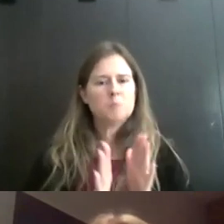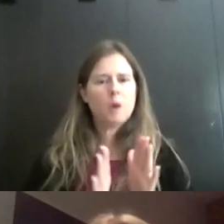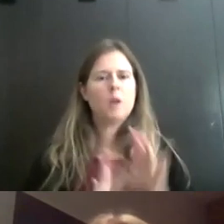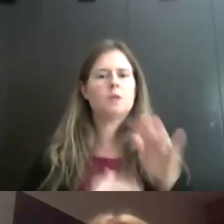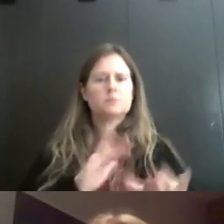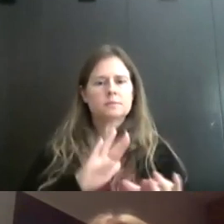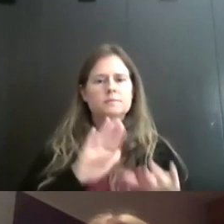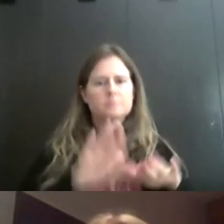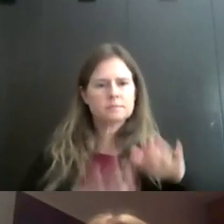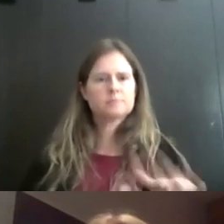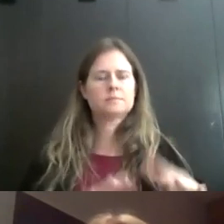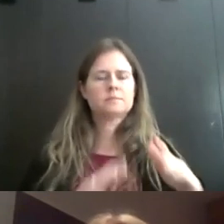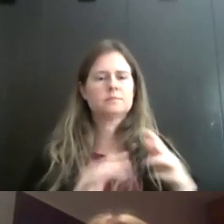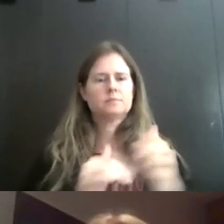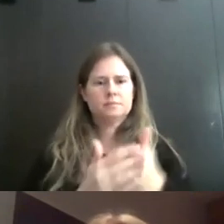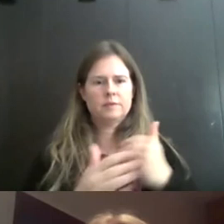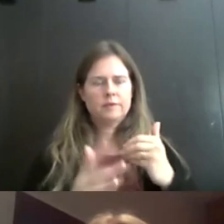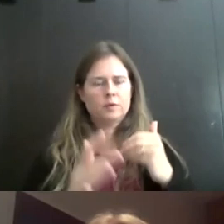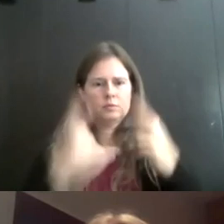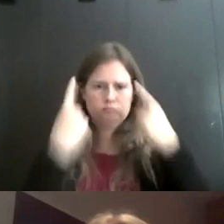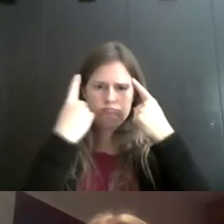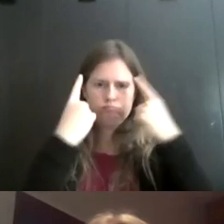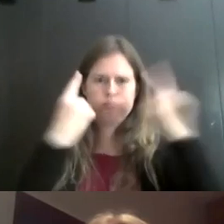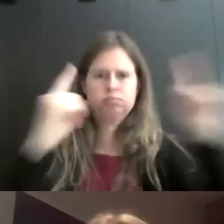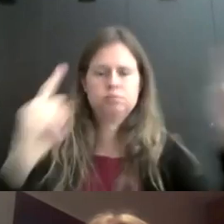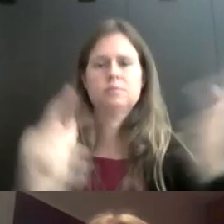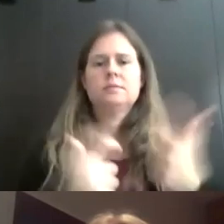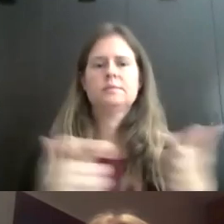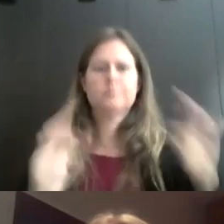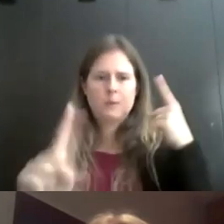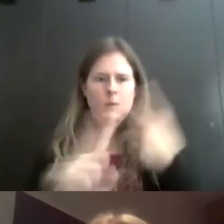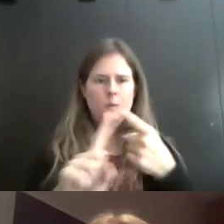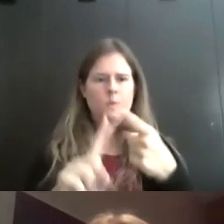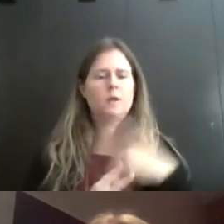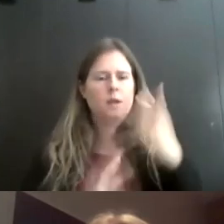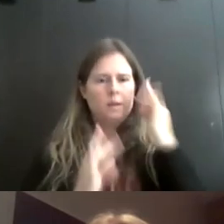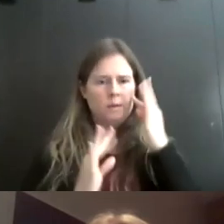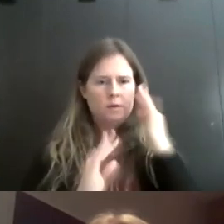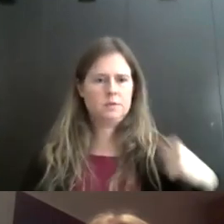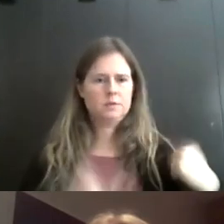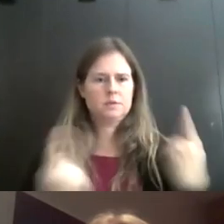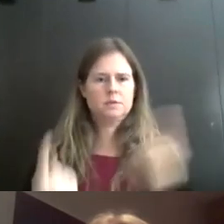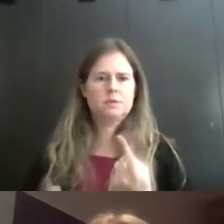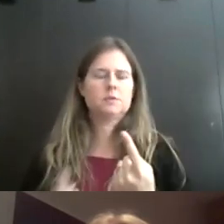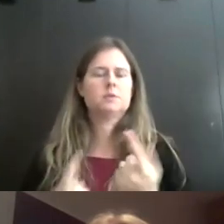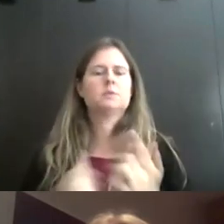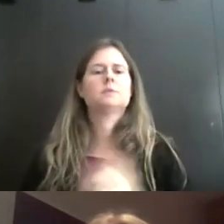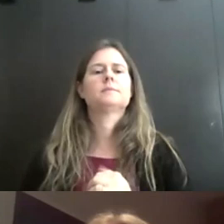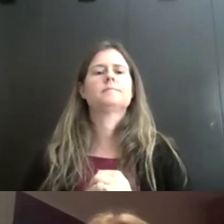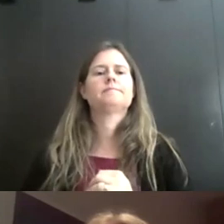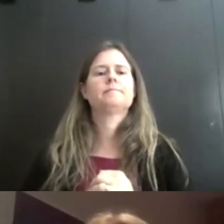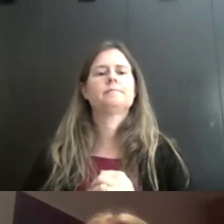can reach those big steps. And I've thought about this a lot in the last couple months.